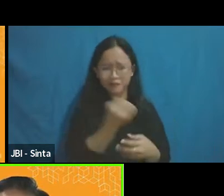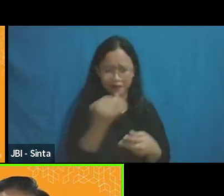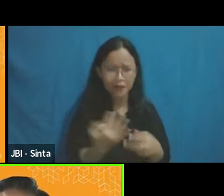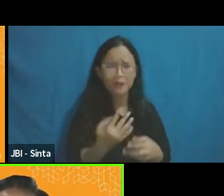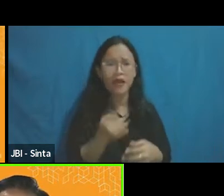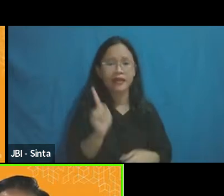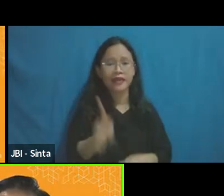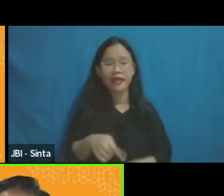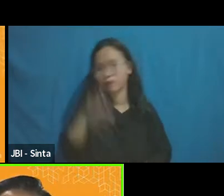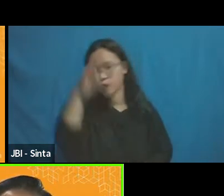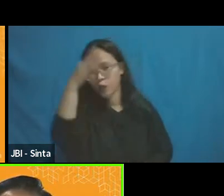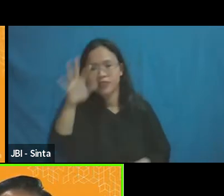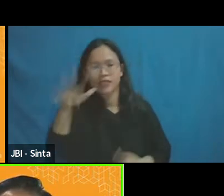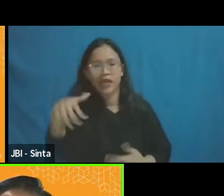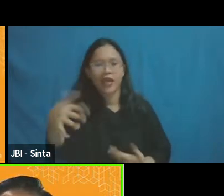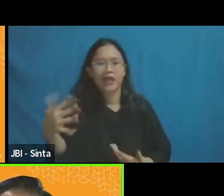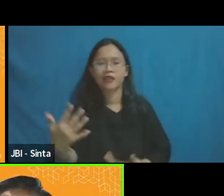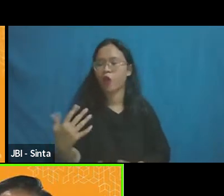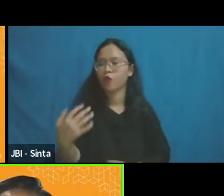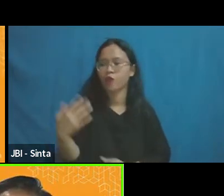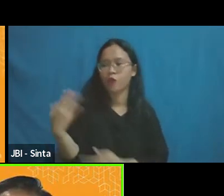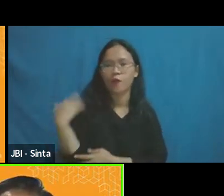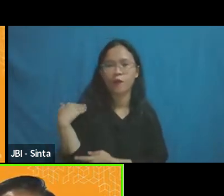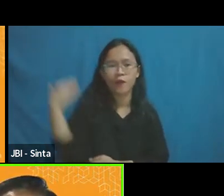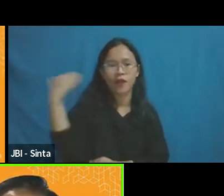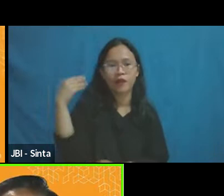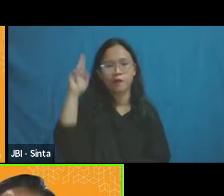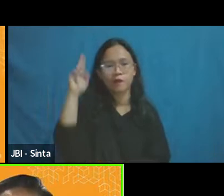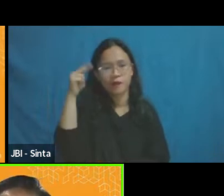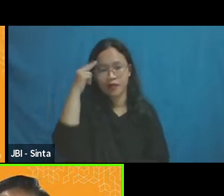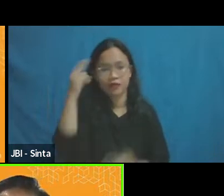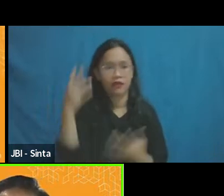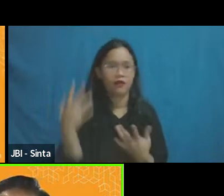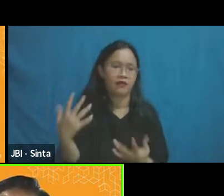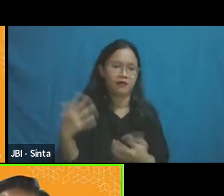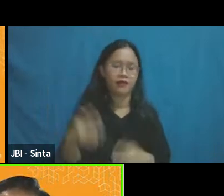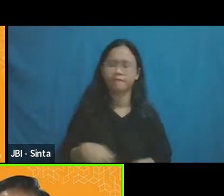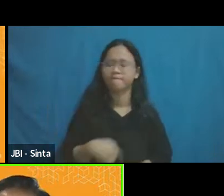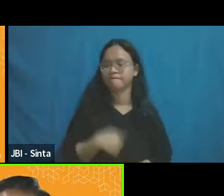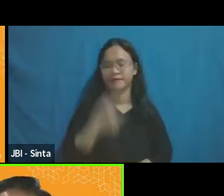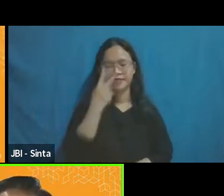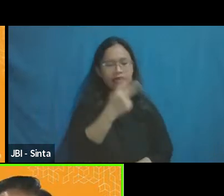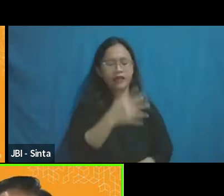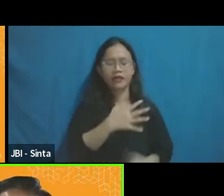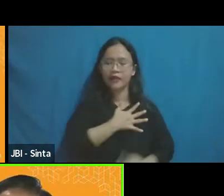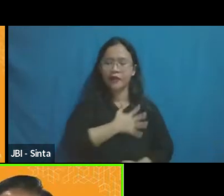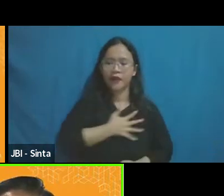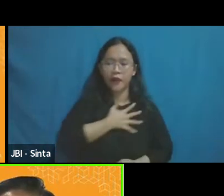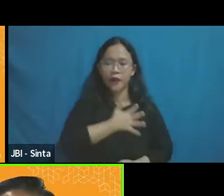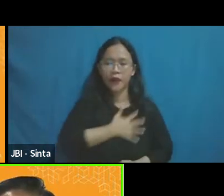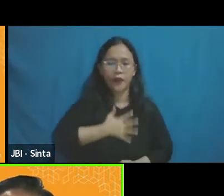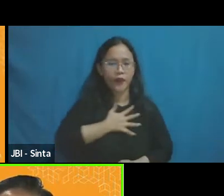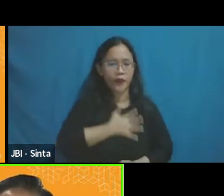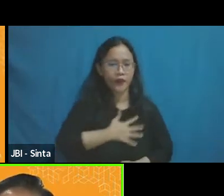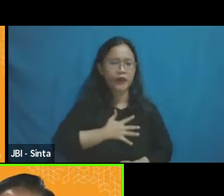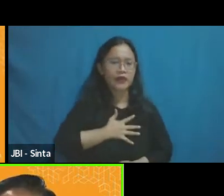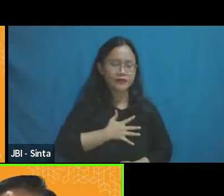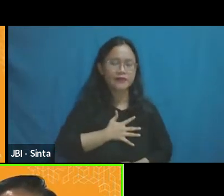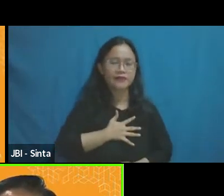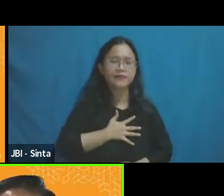think I'm really concerned about it. I never seen that level